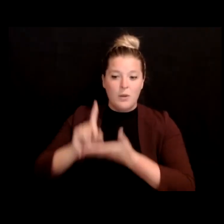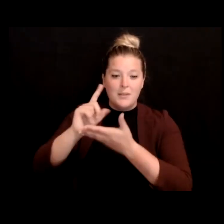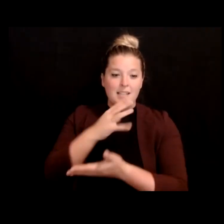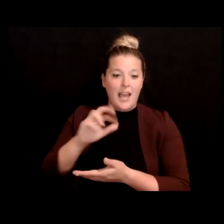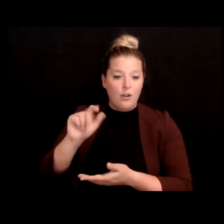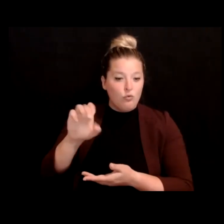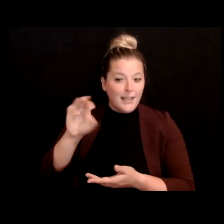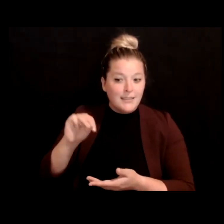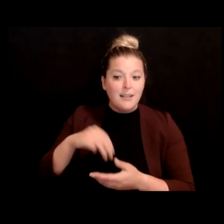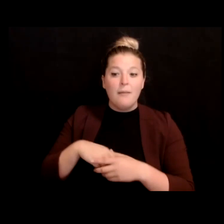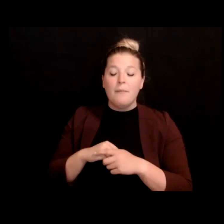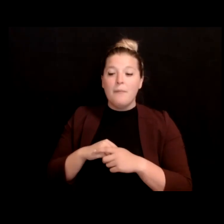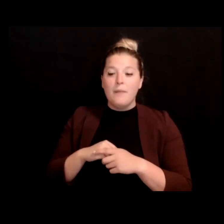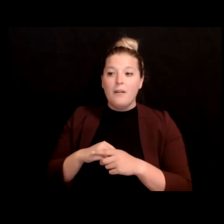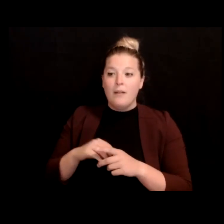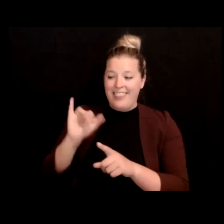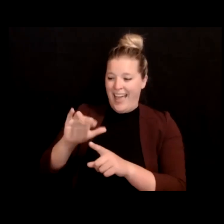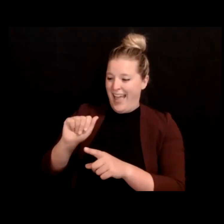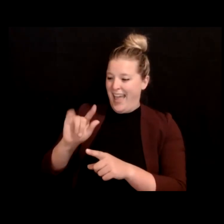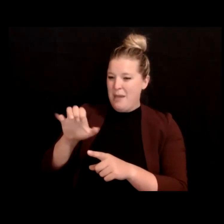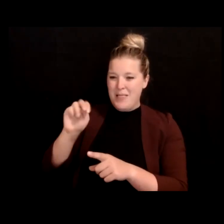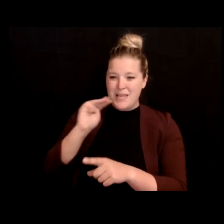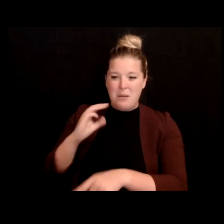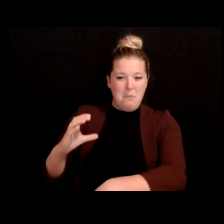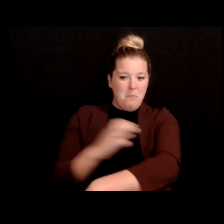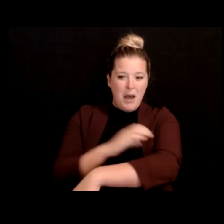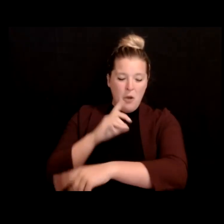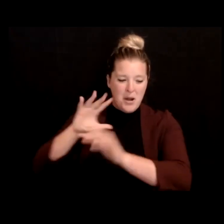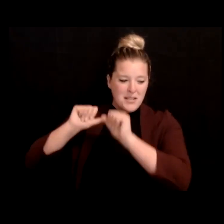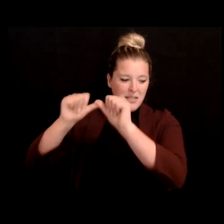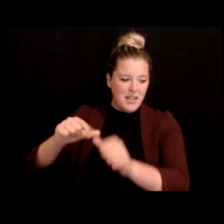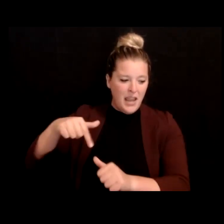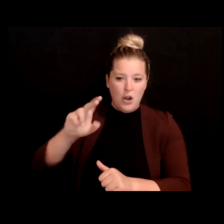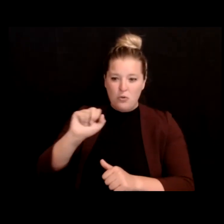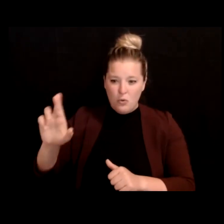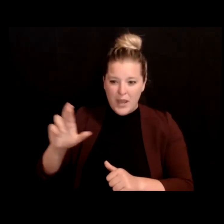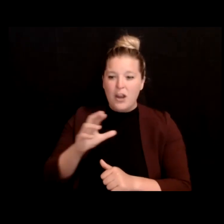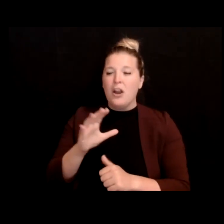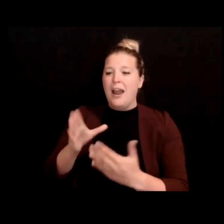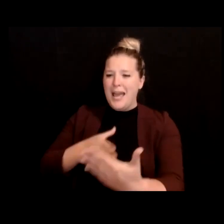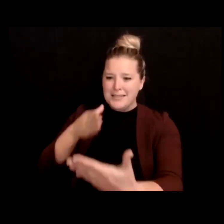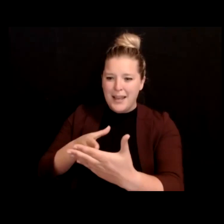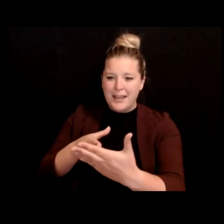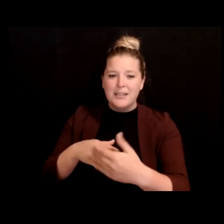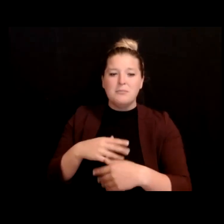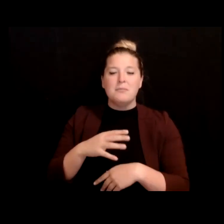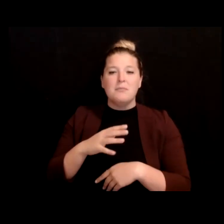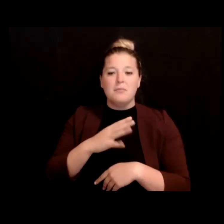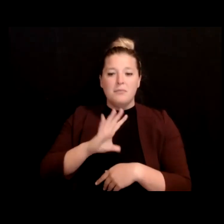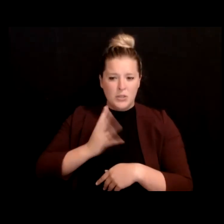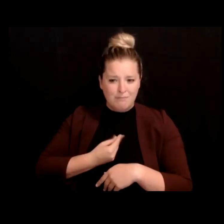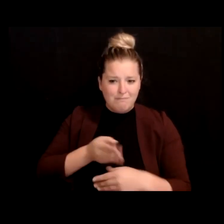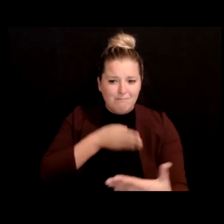It powers and it sustains queer antagonism and trans antagonism and